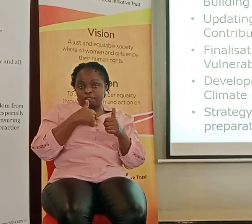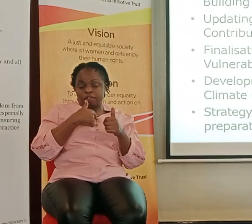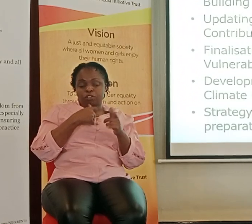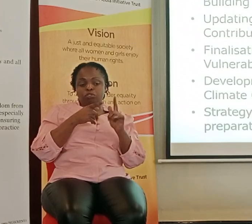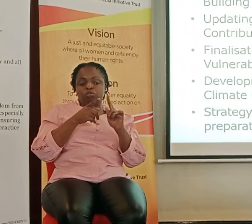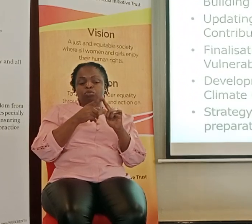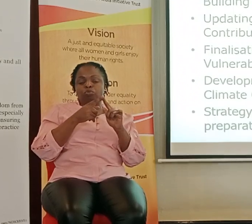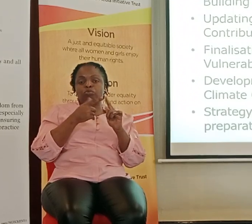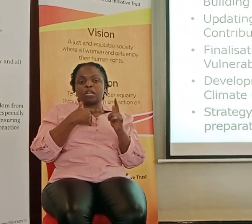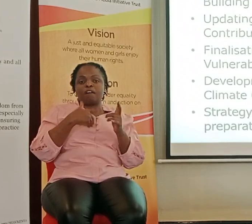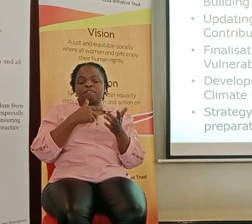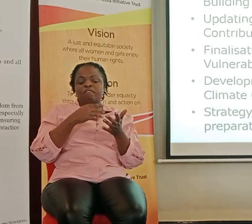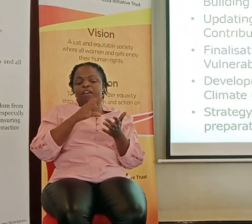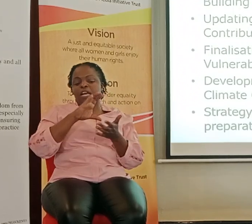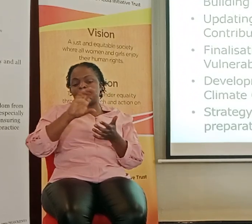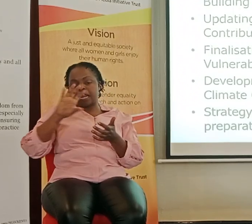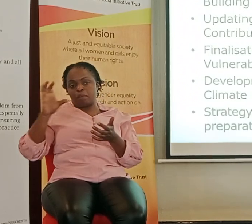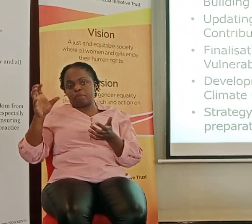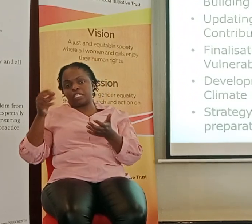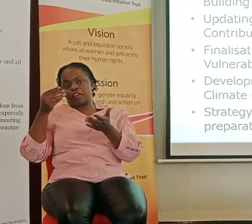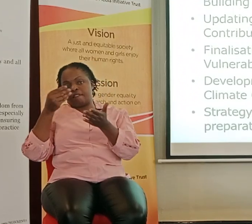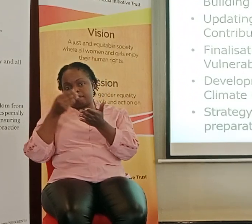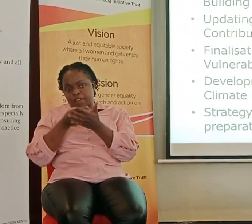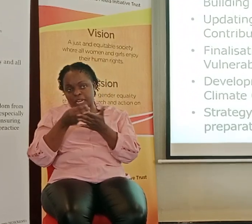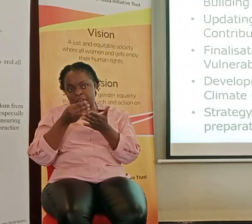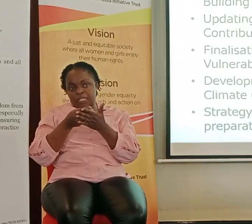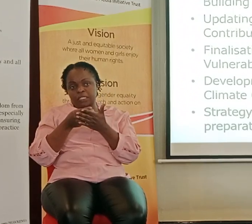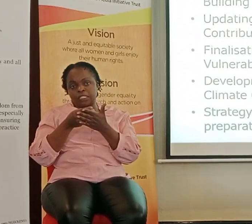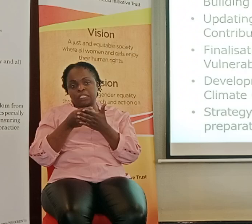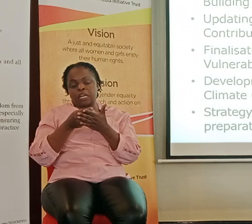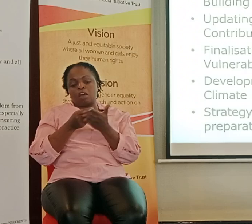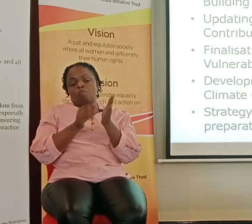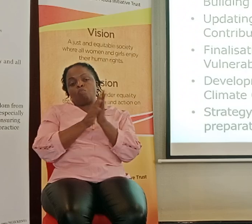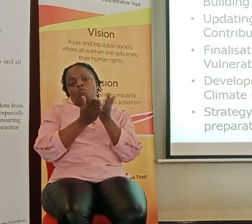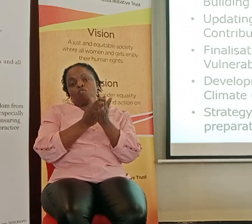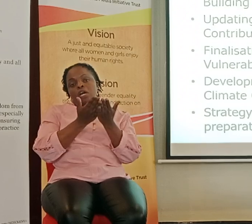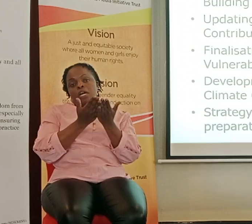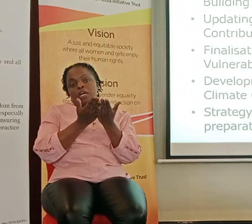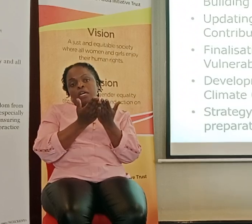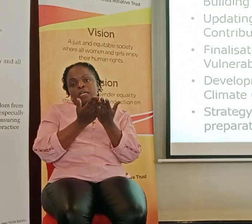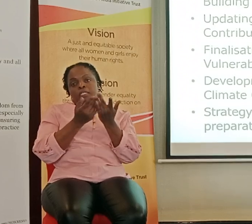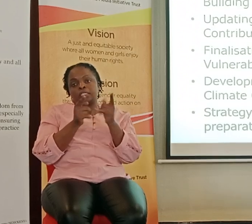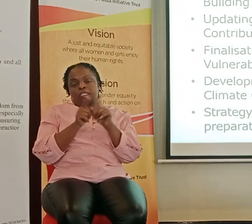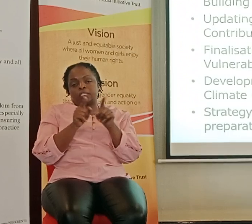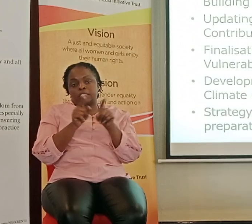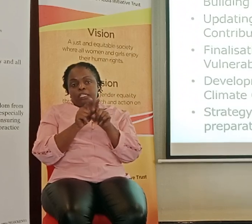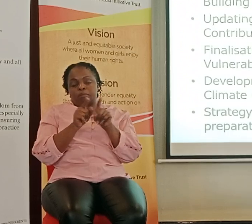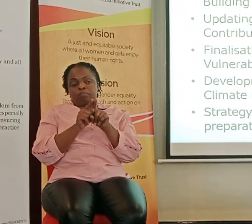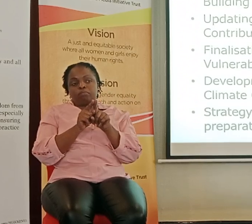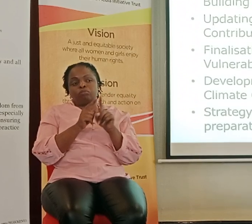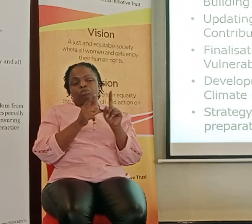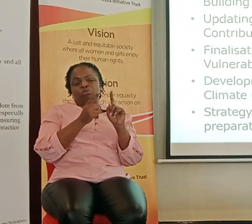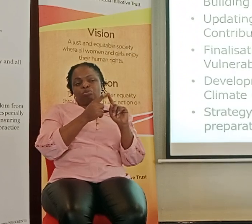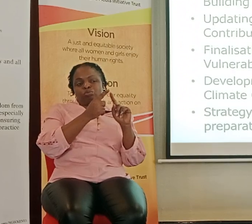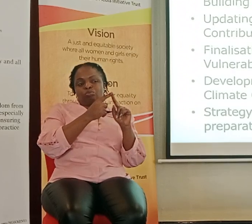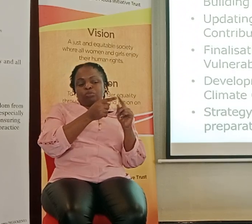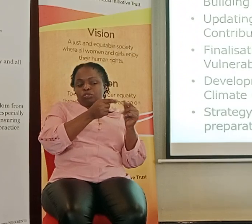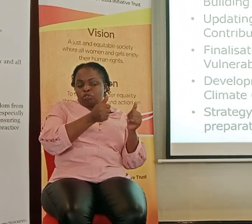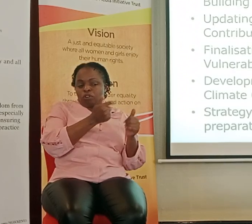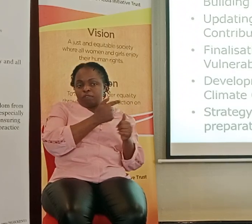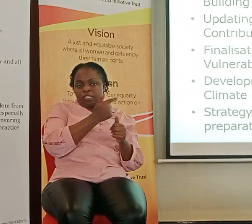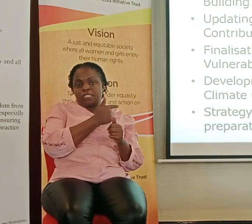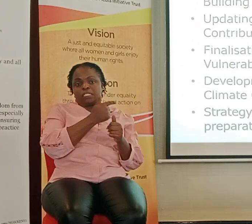finance capacity building module. So just to synthesize and break down this